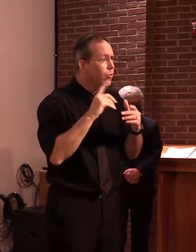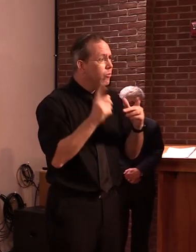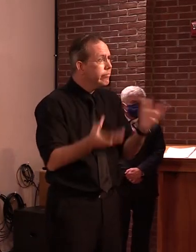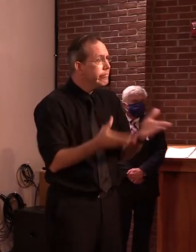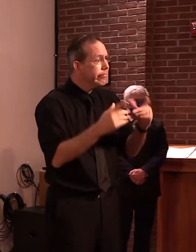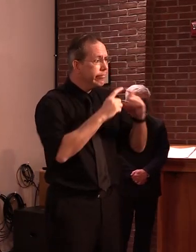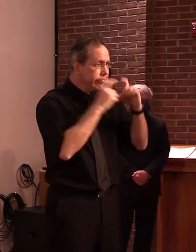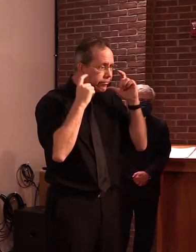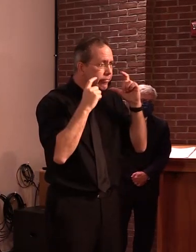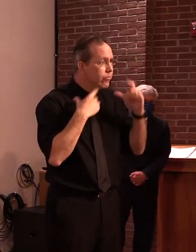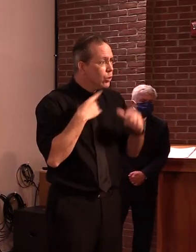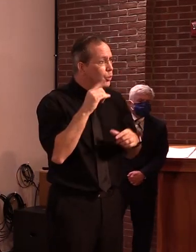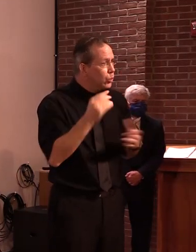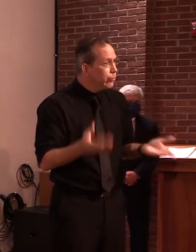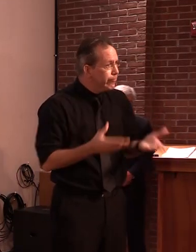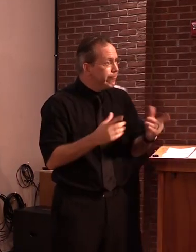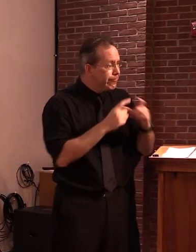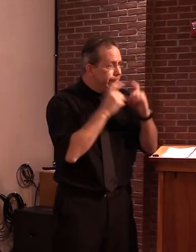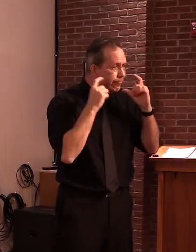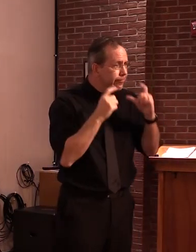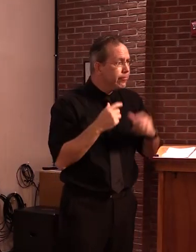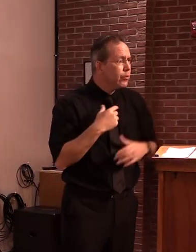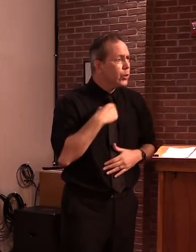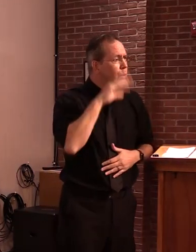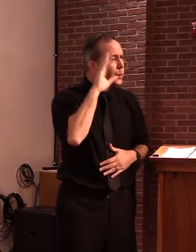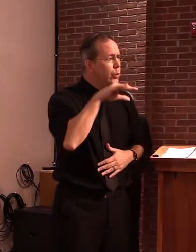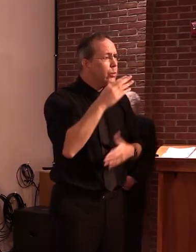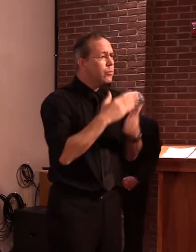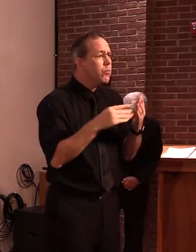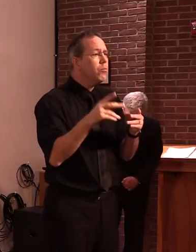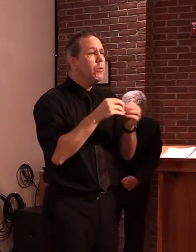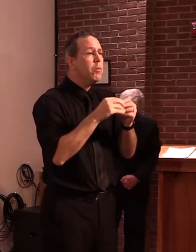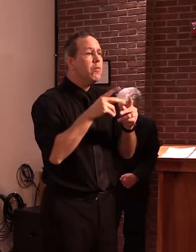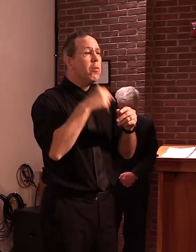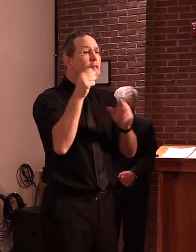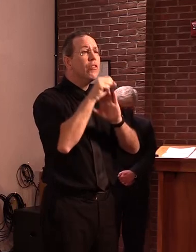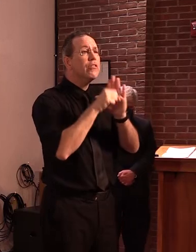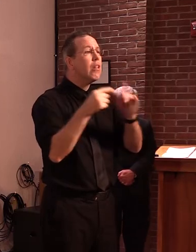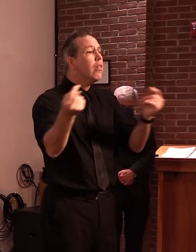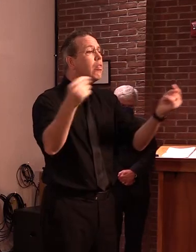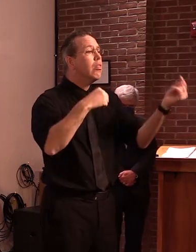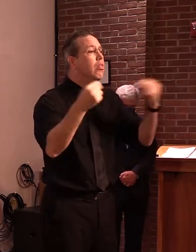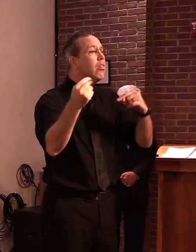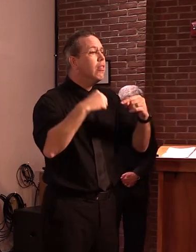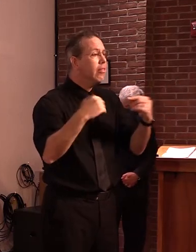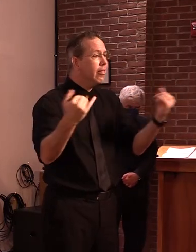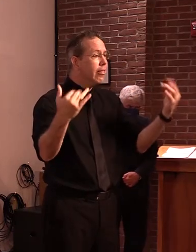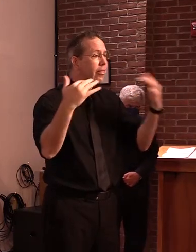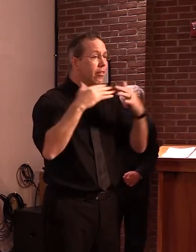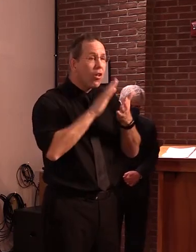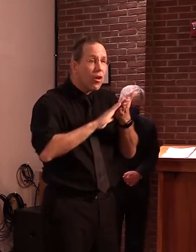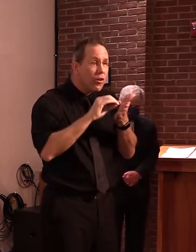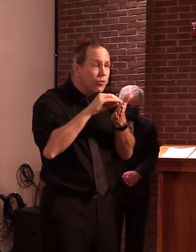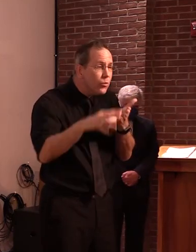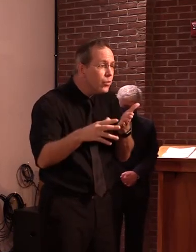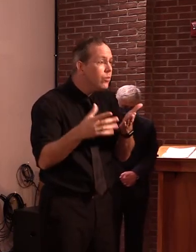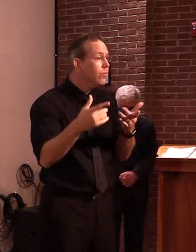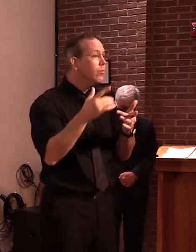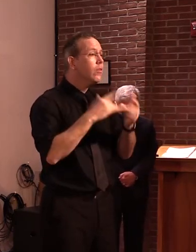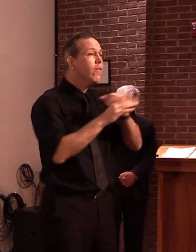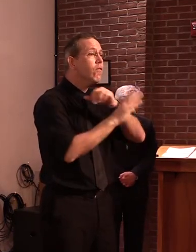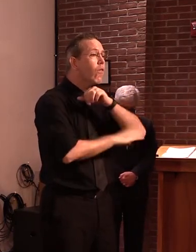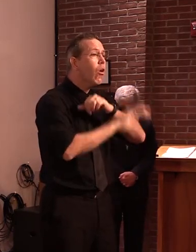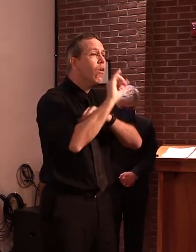of overseeing throughout the region with the colleges being coming back in with our fall foliage and so